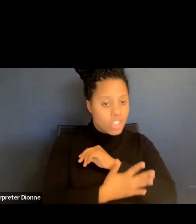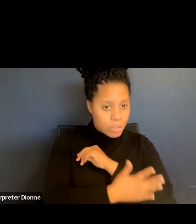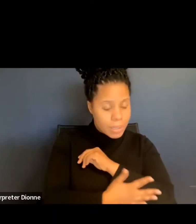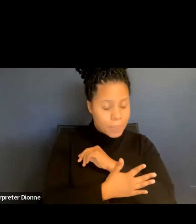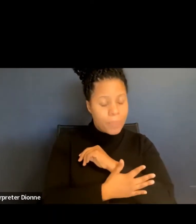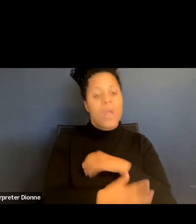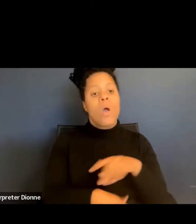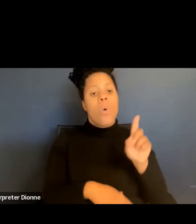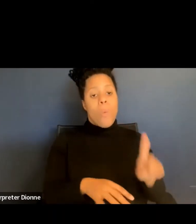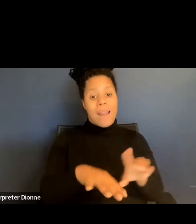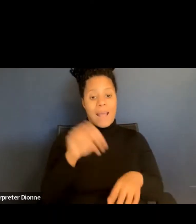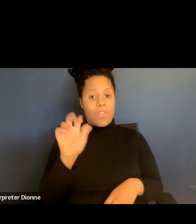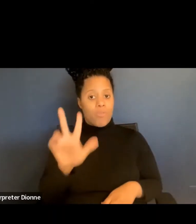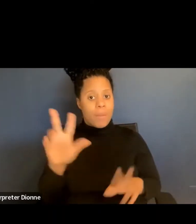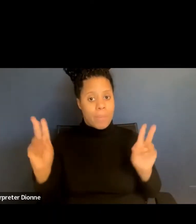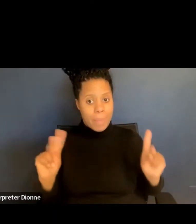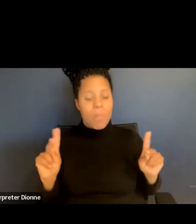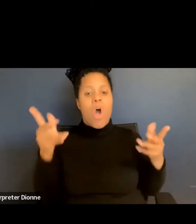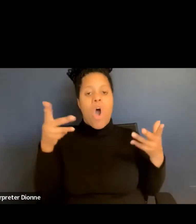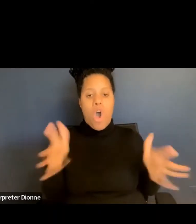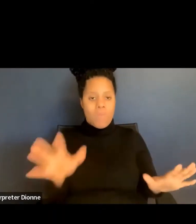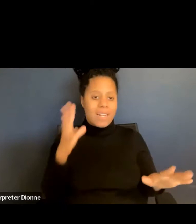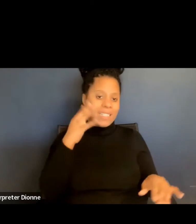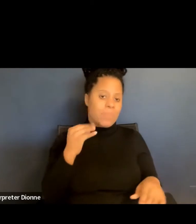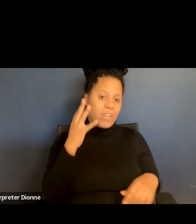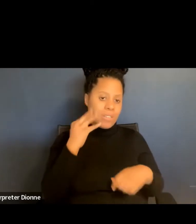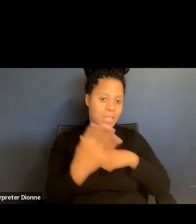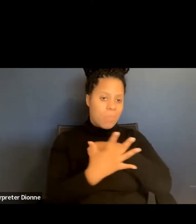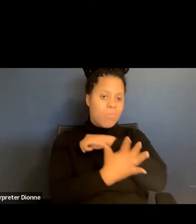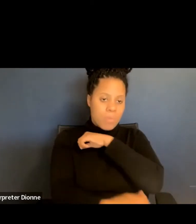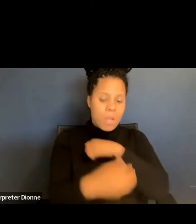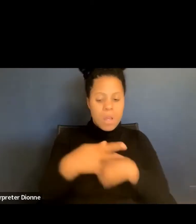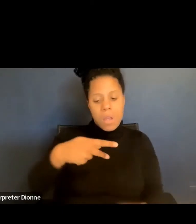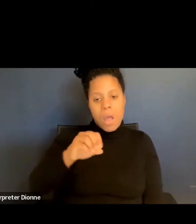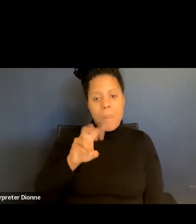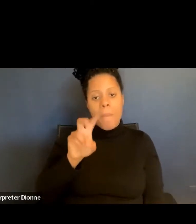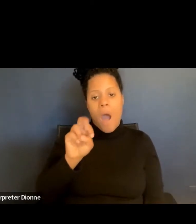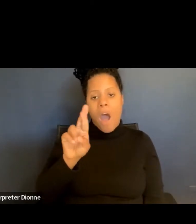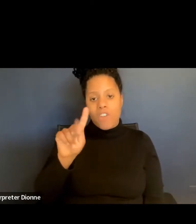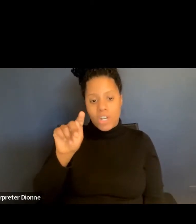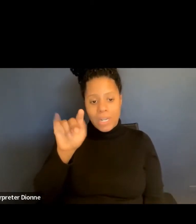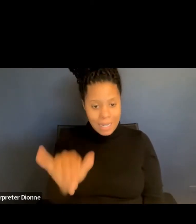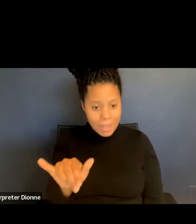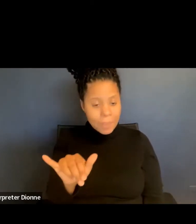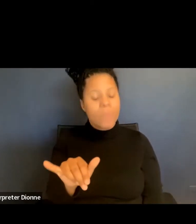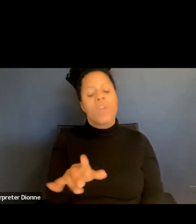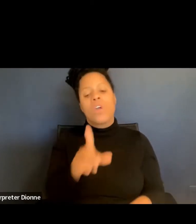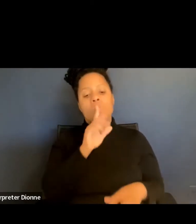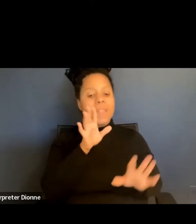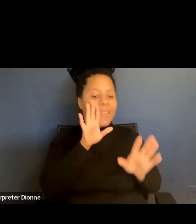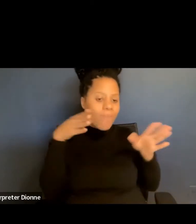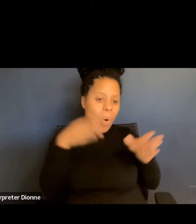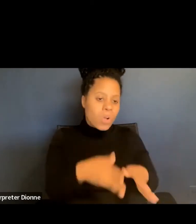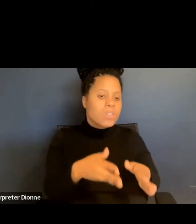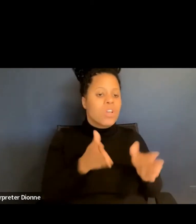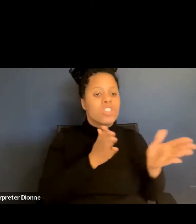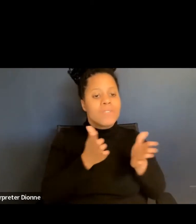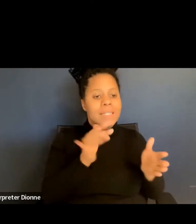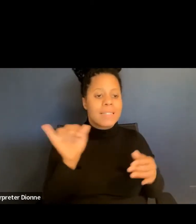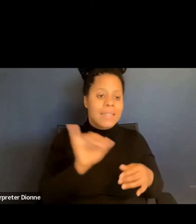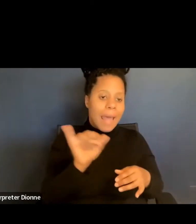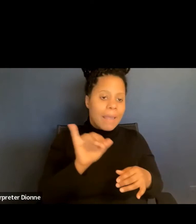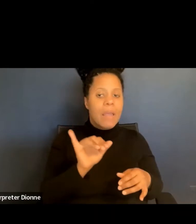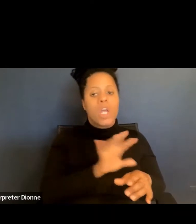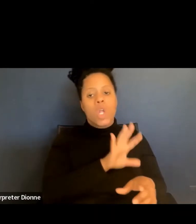are special focuses throughout our health center networks on populations, including veterans, individuals in